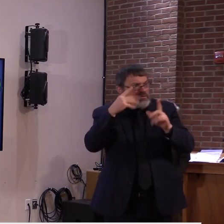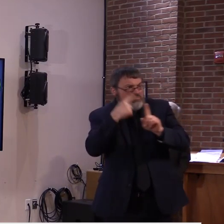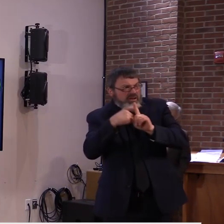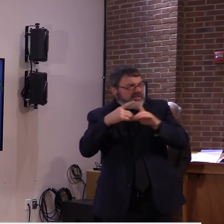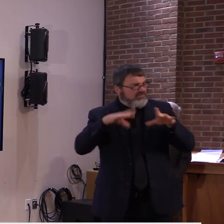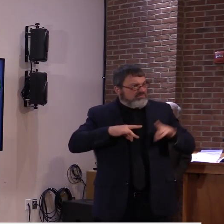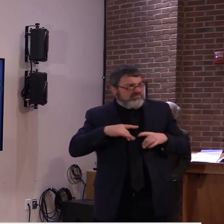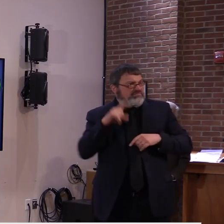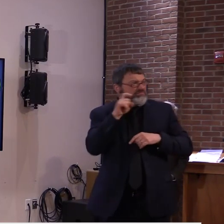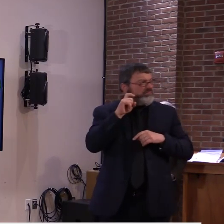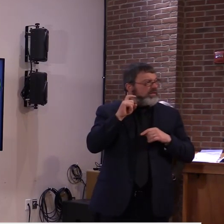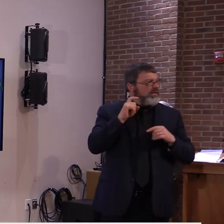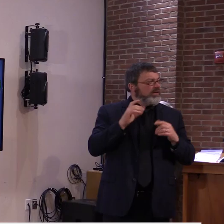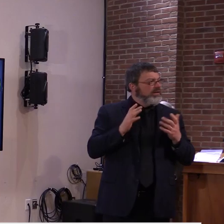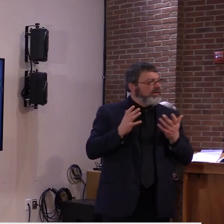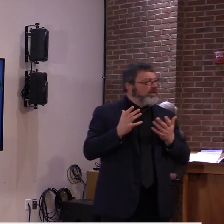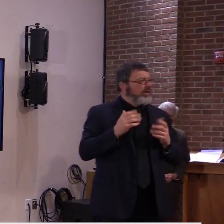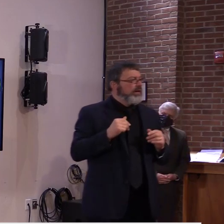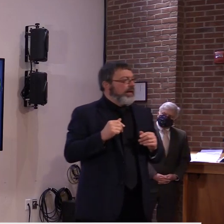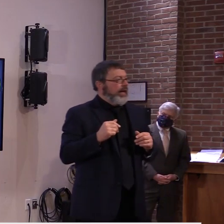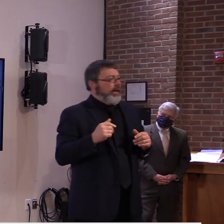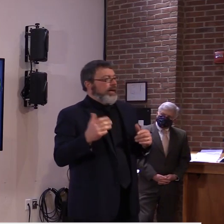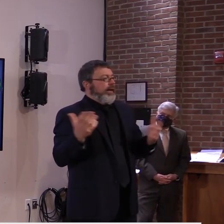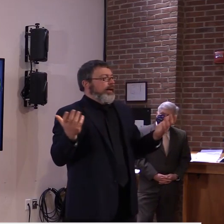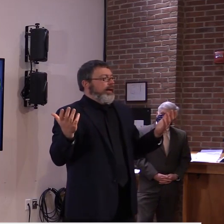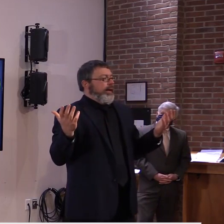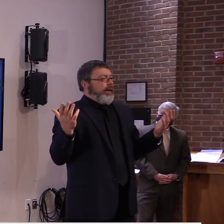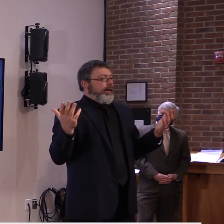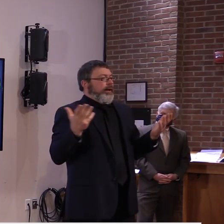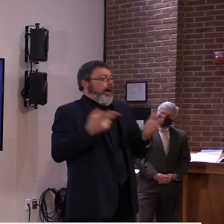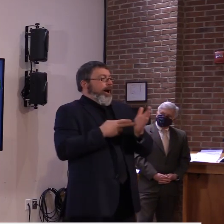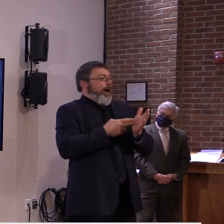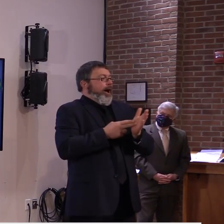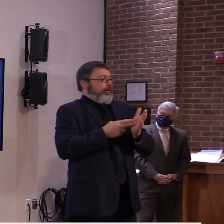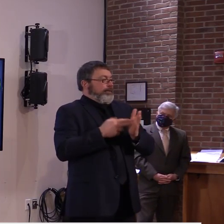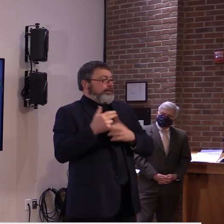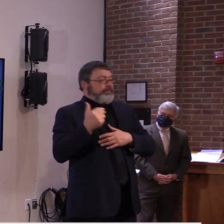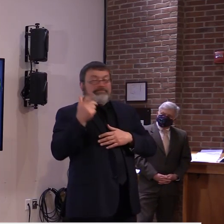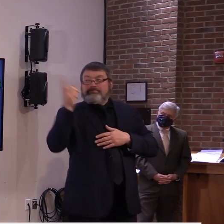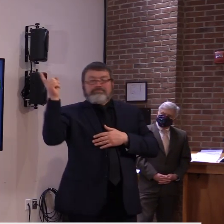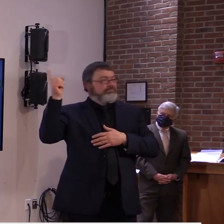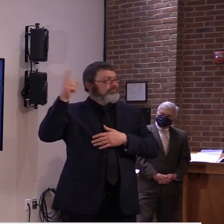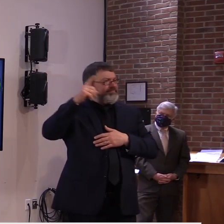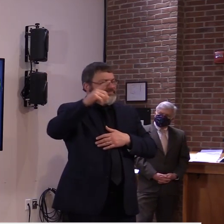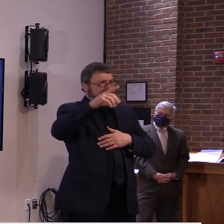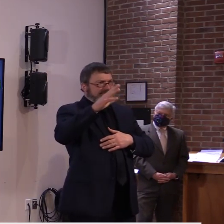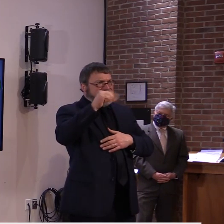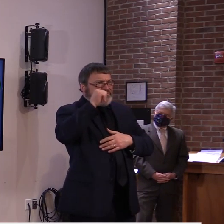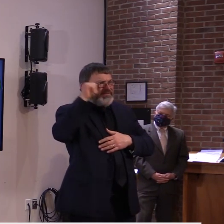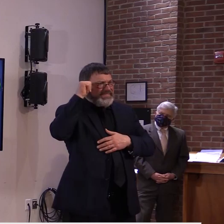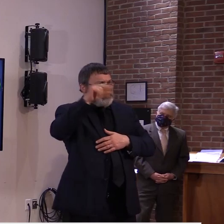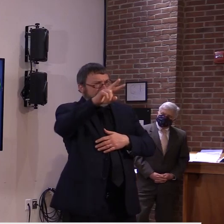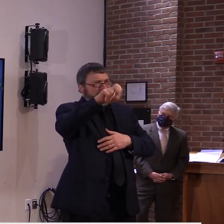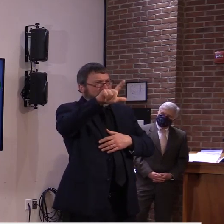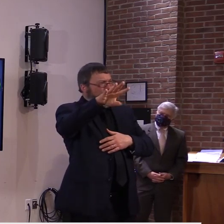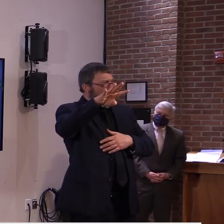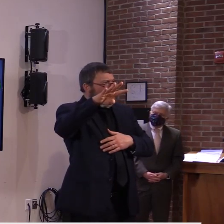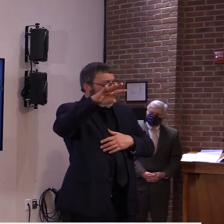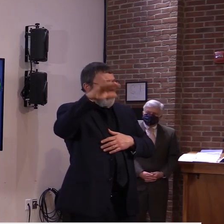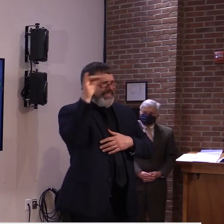Is that data tracking in the right direction, or is it still really too early to tell? Yeah, somewhat too early to tell. I mean, as